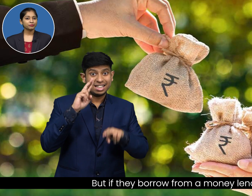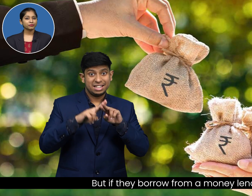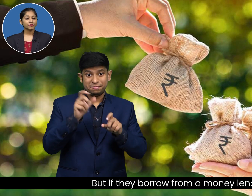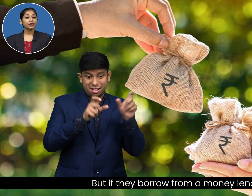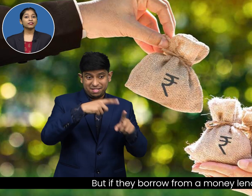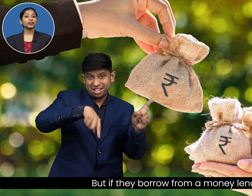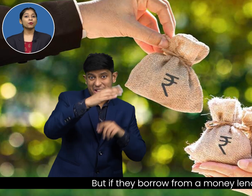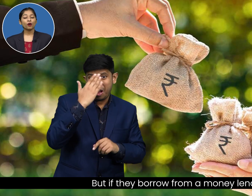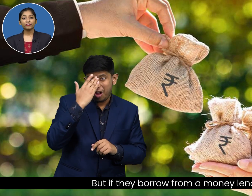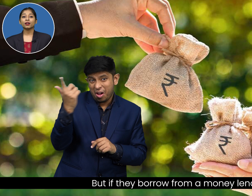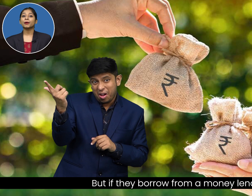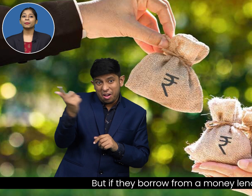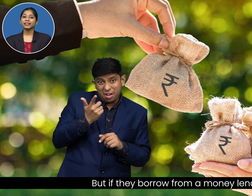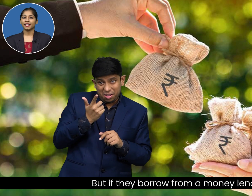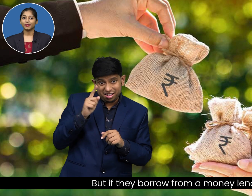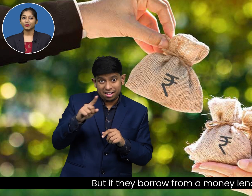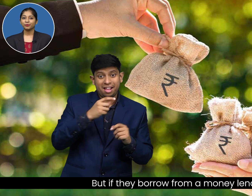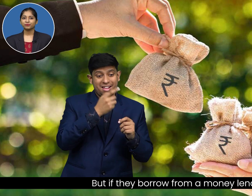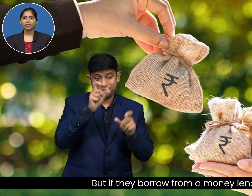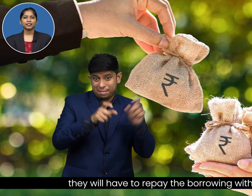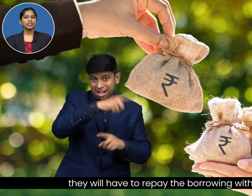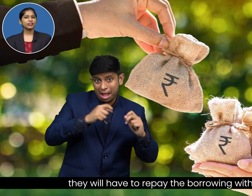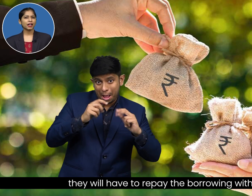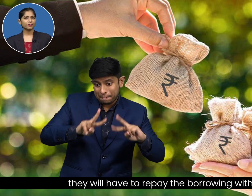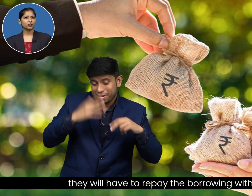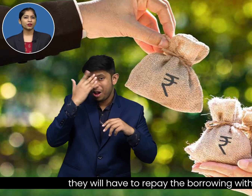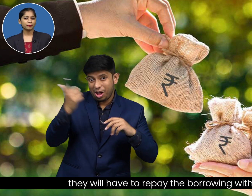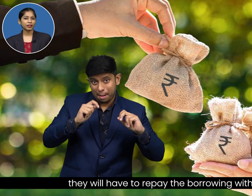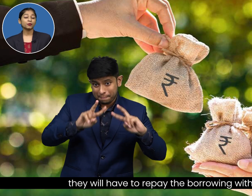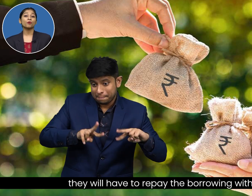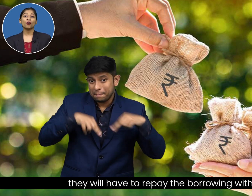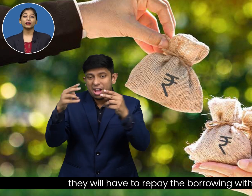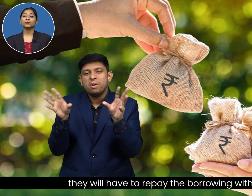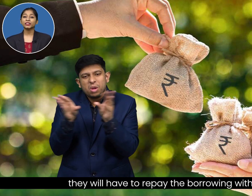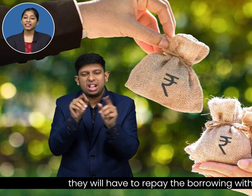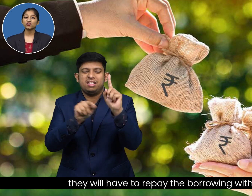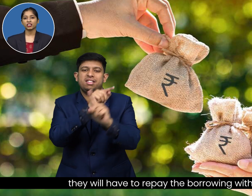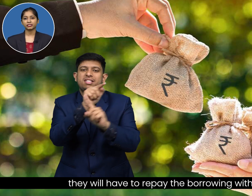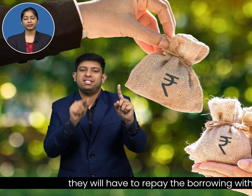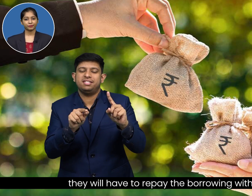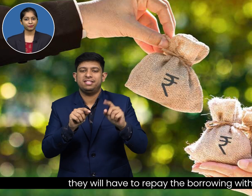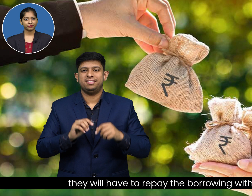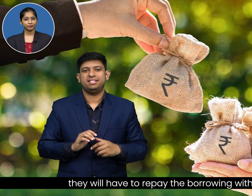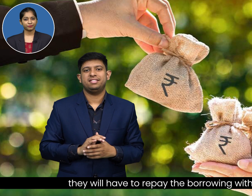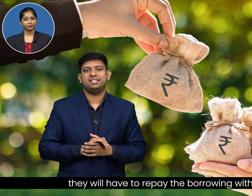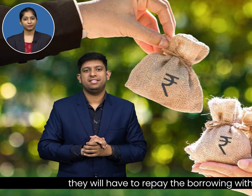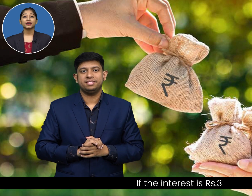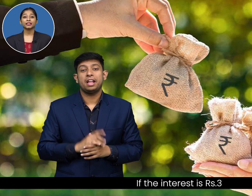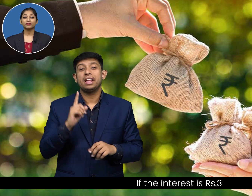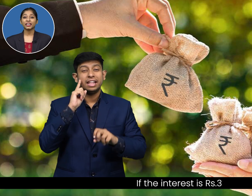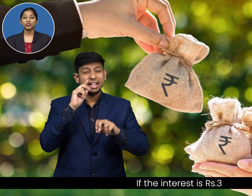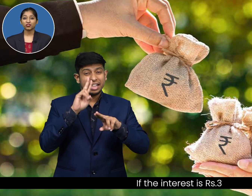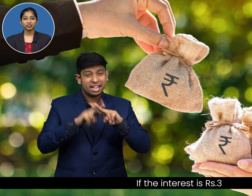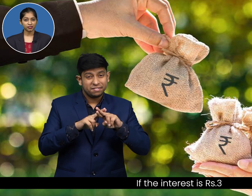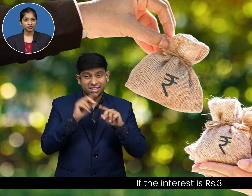But if they borrow from a money lender, they will have to repay the borrowing with interest.